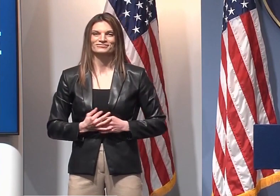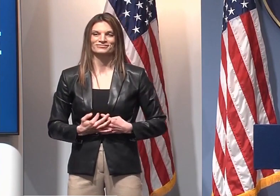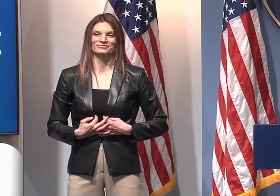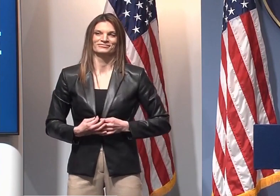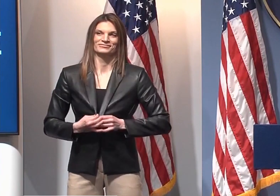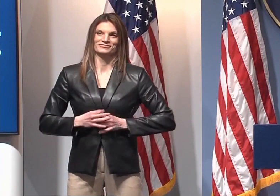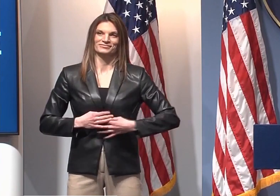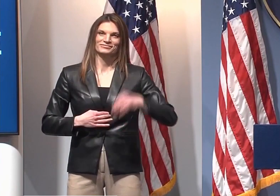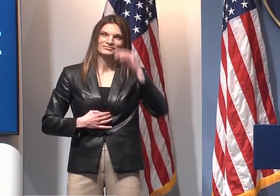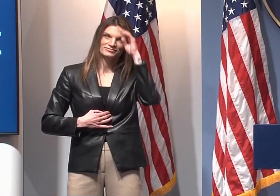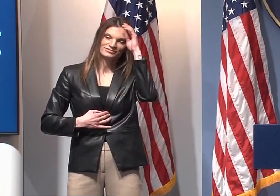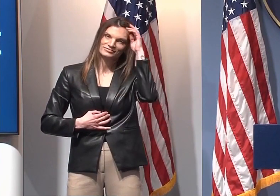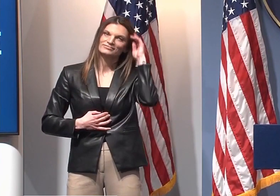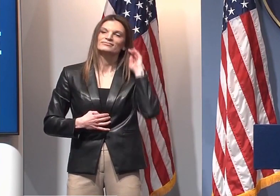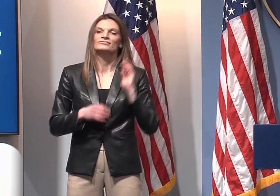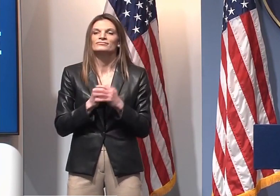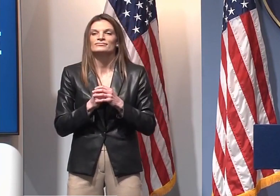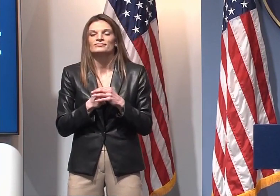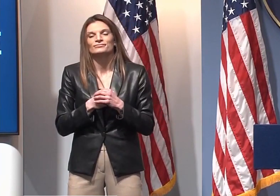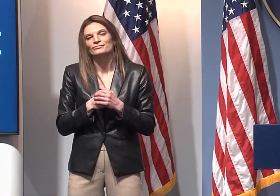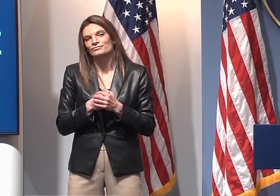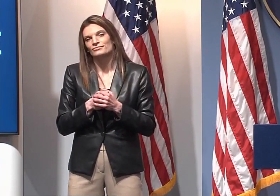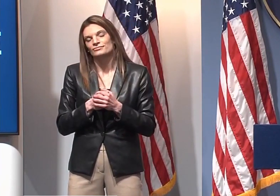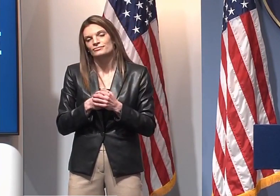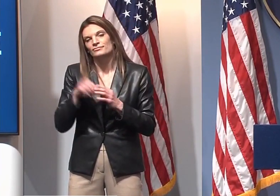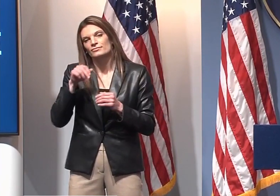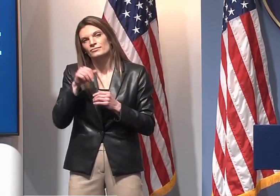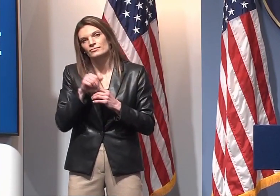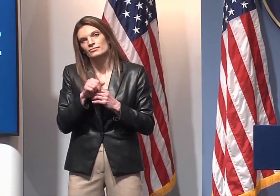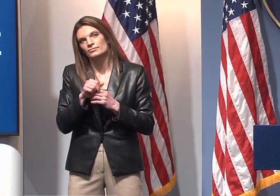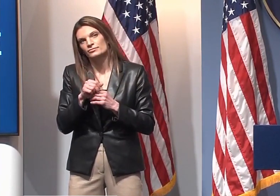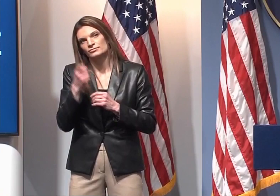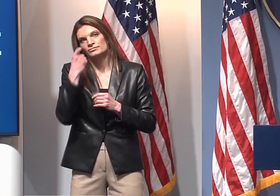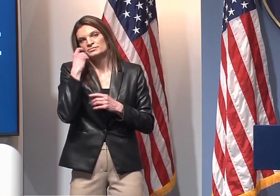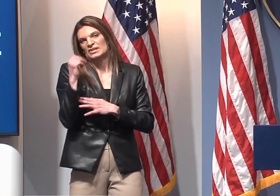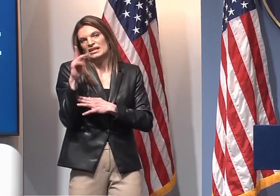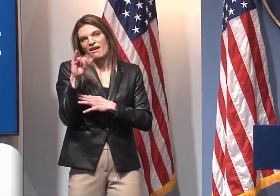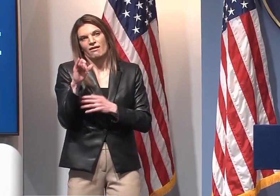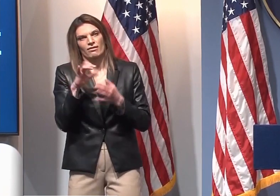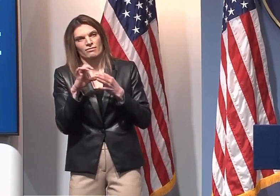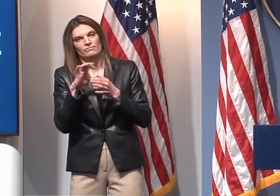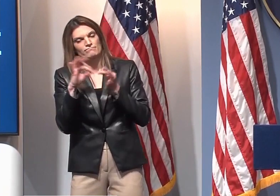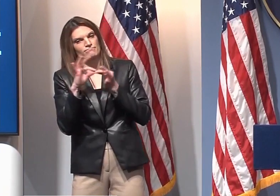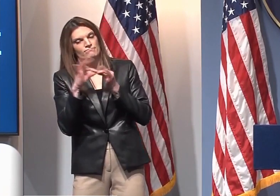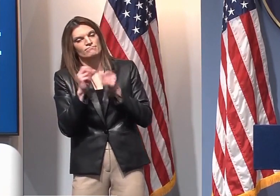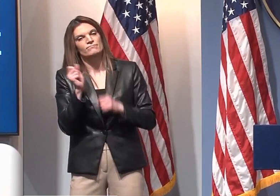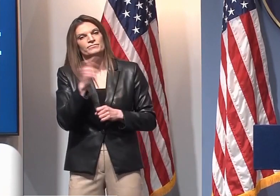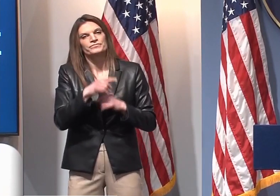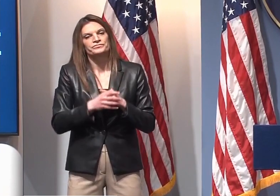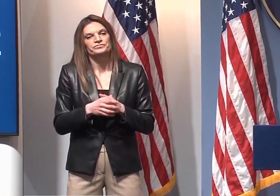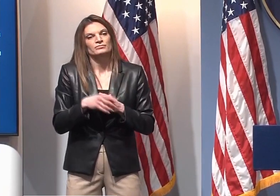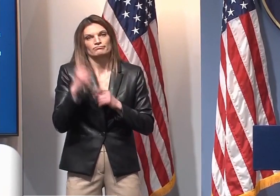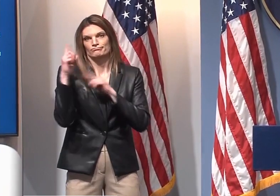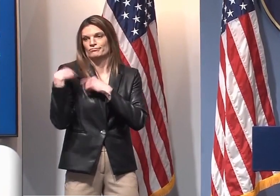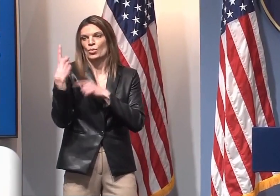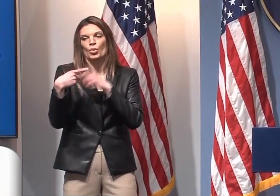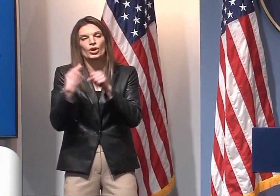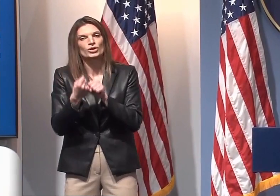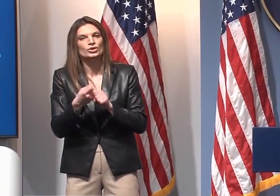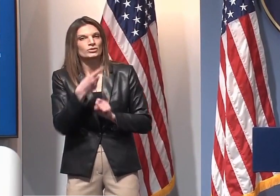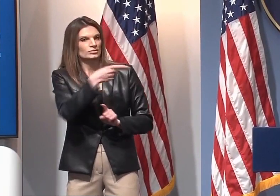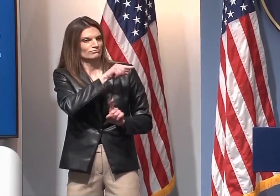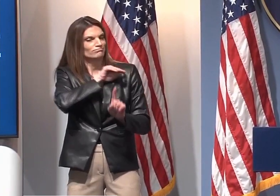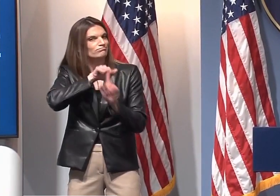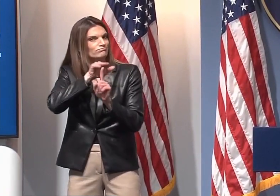Governor, as Kyle pointed out a moment ago, for over a year, we have been asked to do any number of things, for staying at home